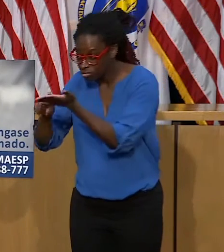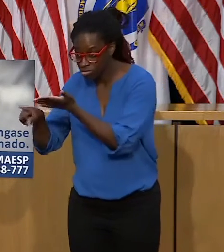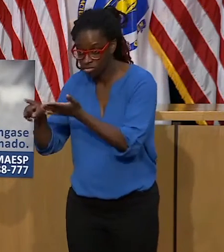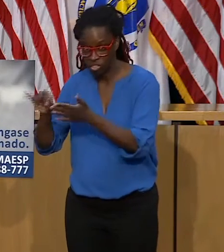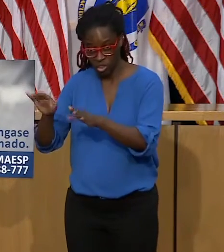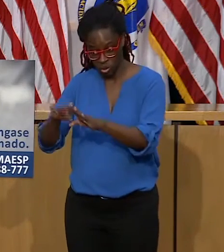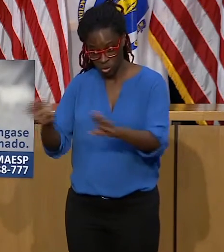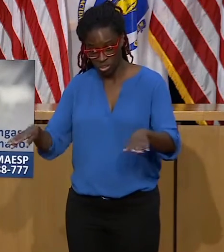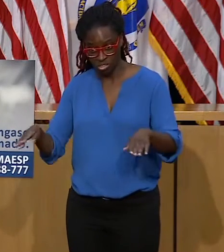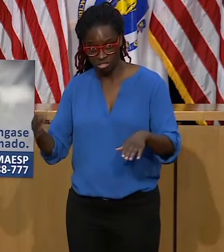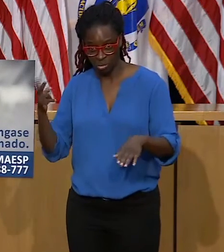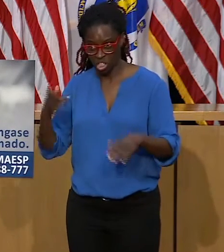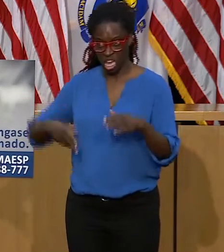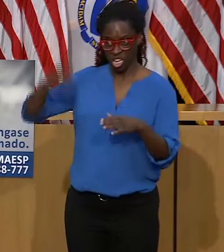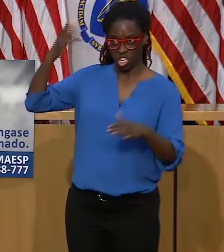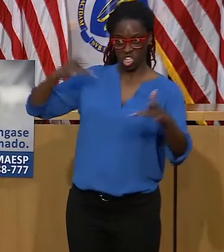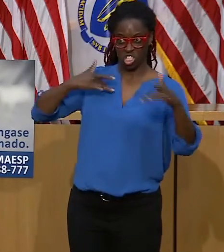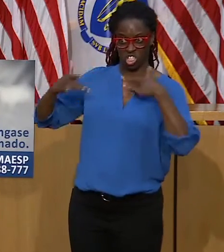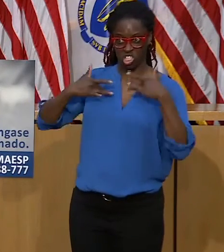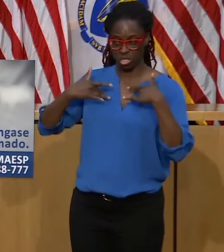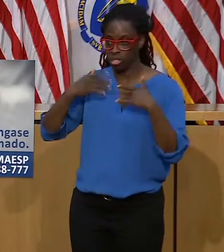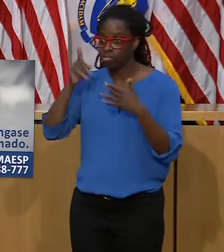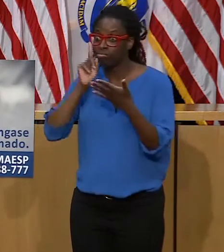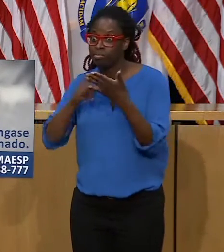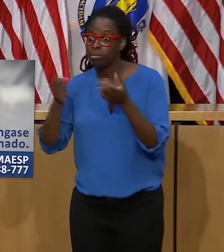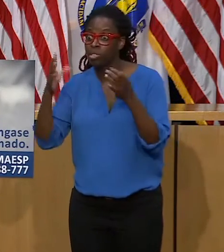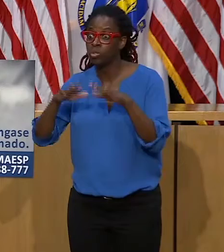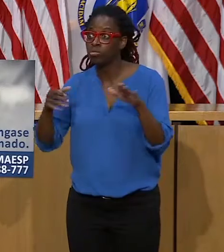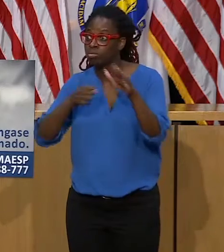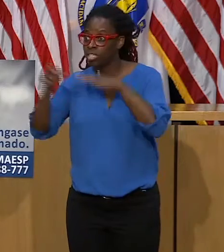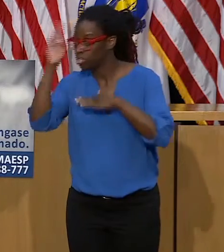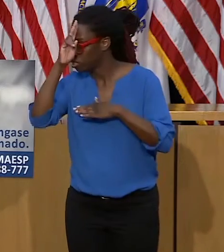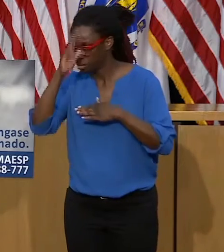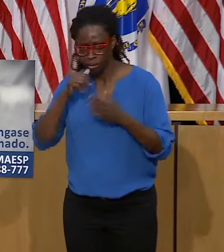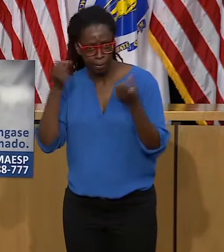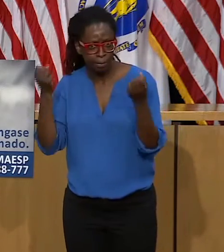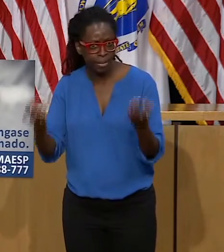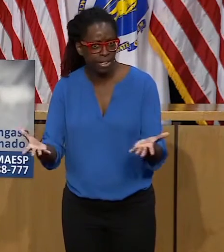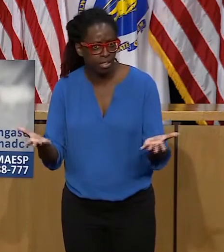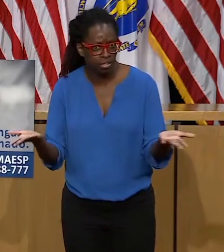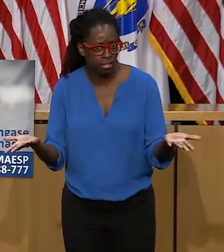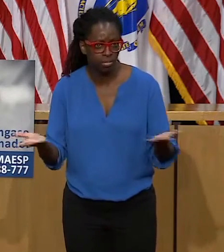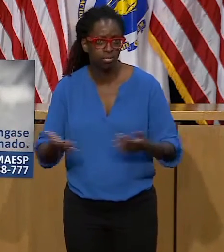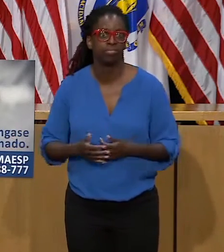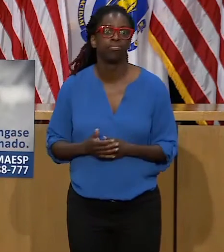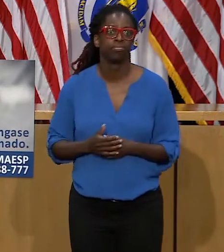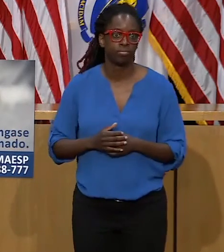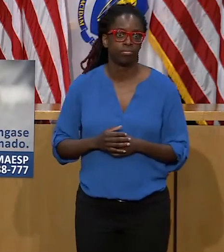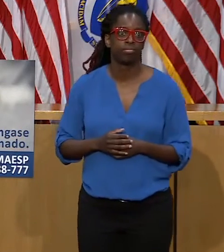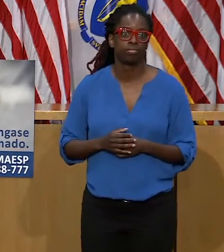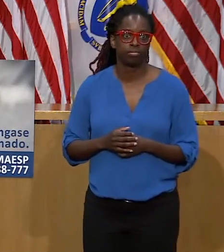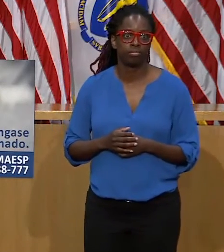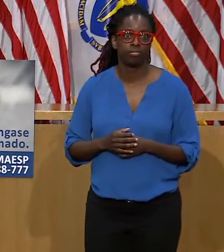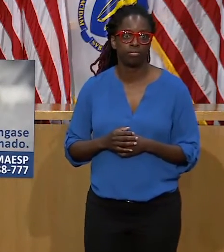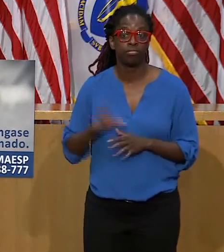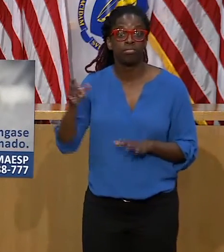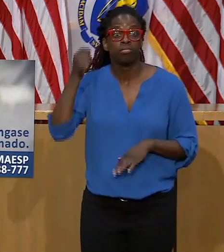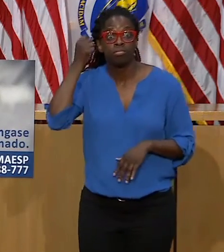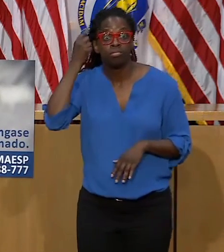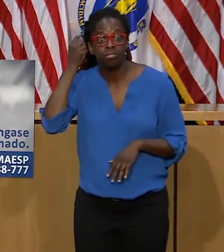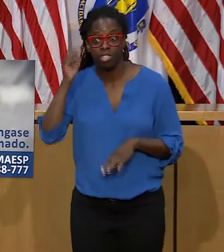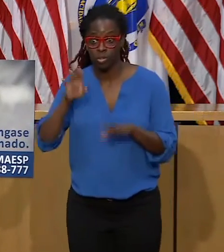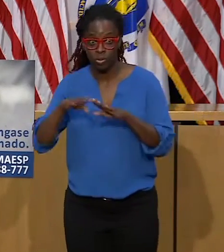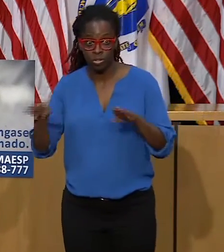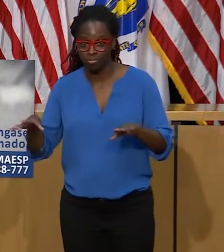appear less likely to transmit infections to others relative to adults. This is in contrast to other respiratory